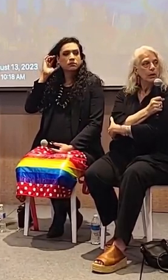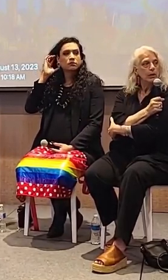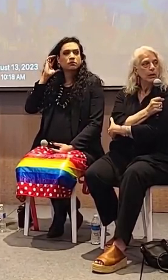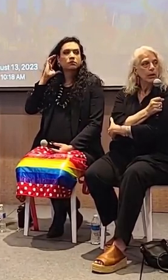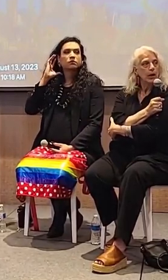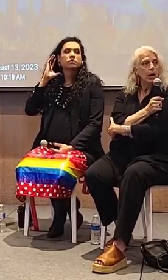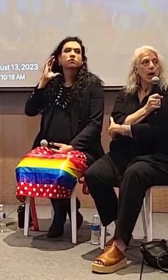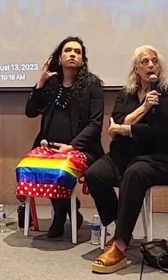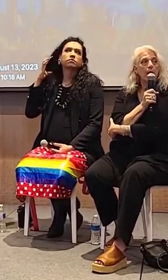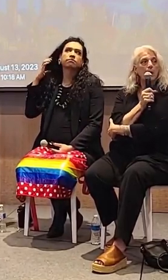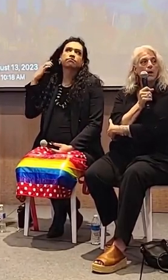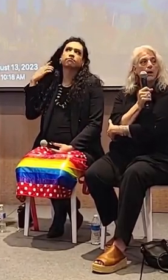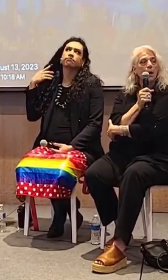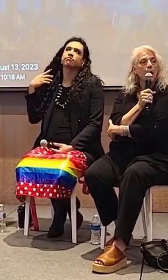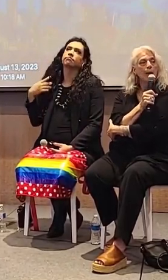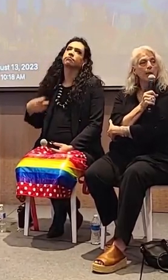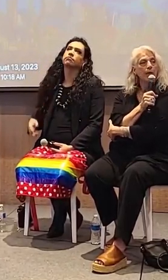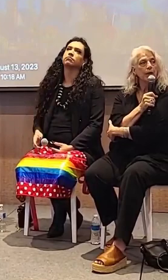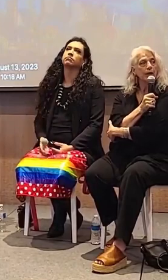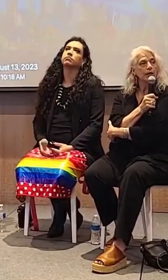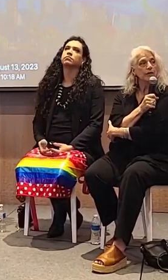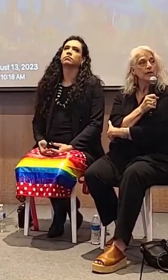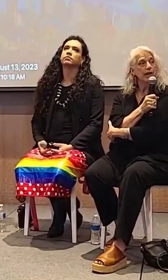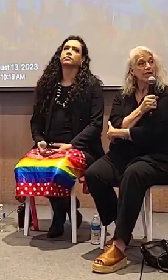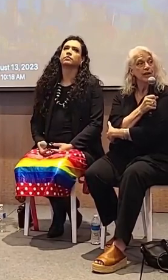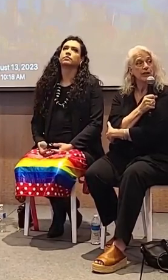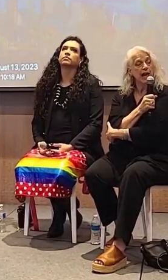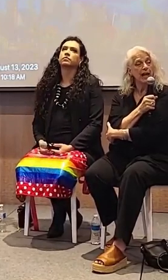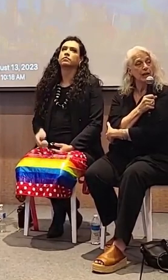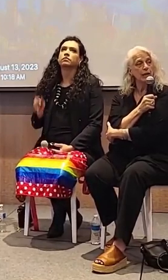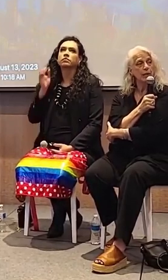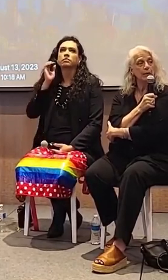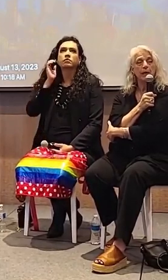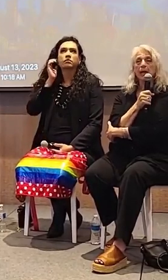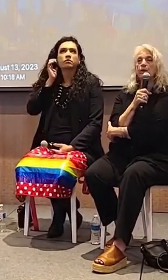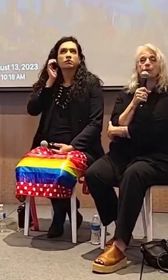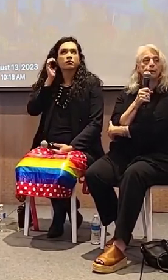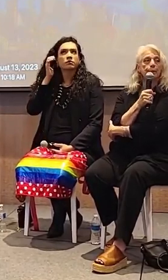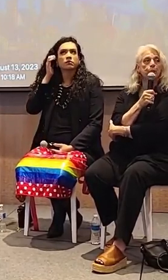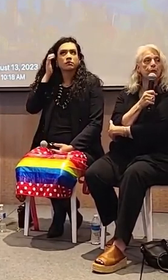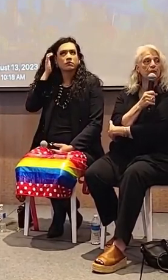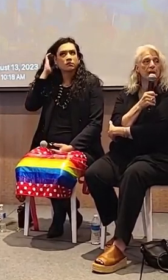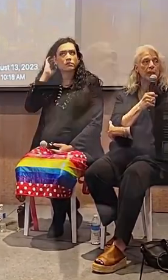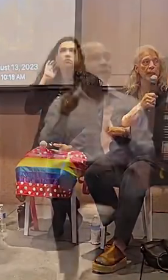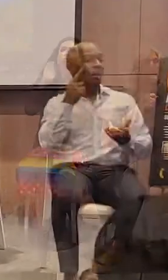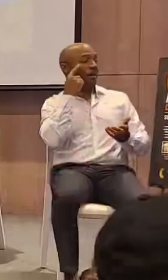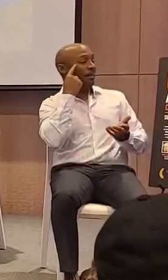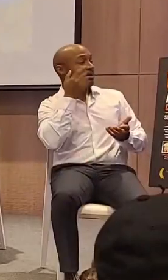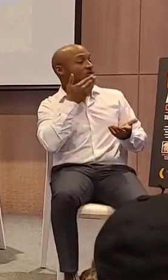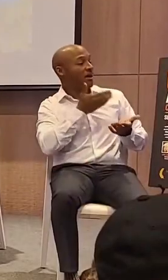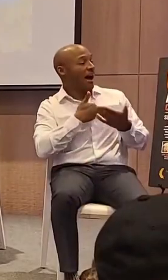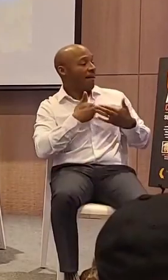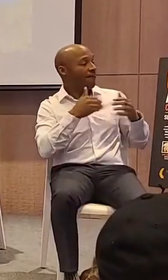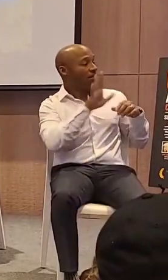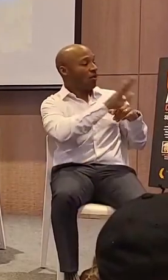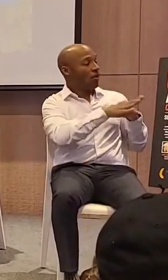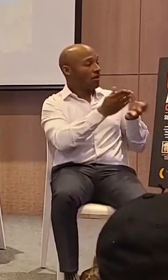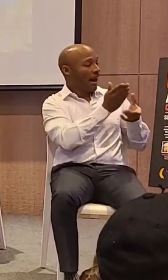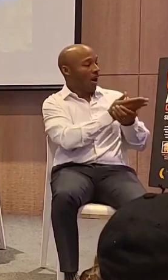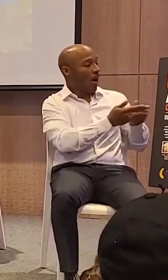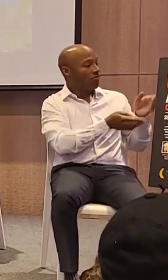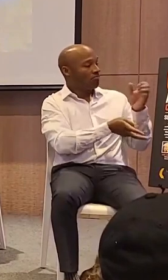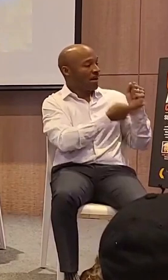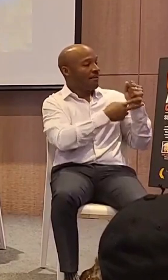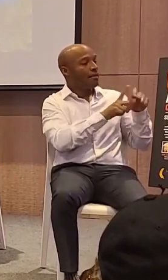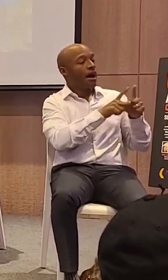you might be looking for, or just be ourselves? I would think that it's good to have it in your catalog, but I look for people's personalities and their energy.